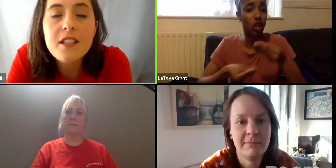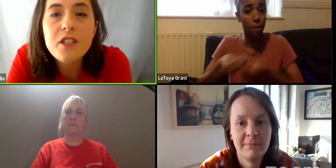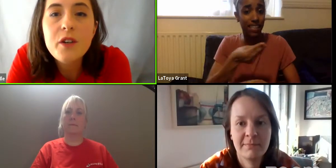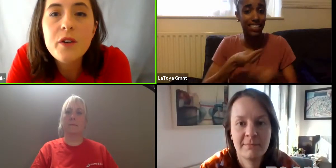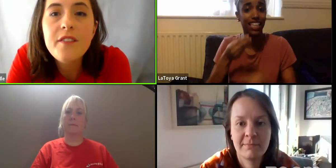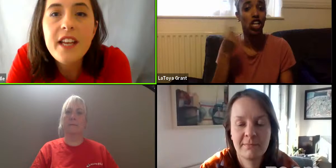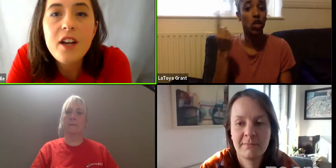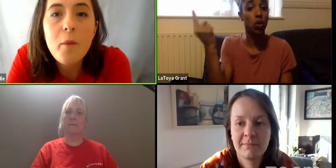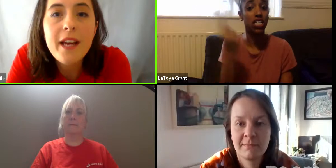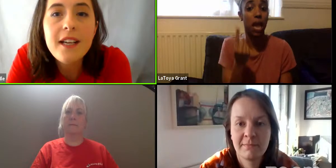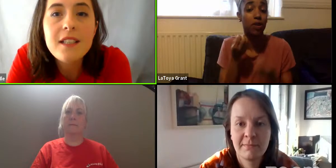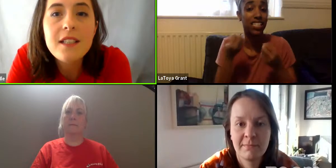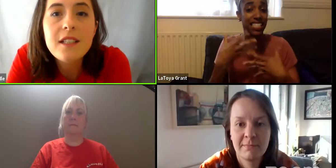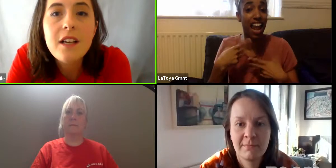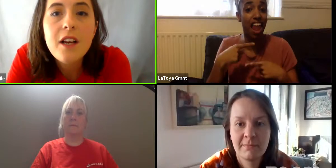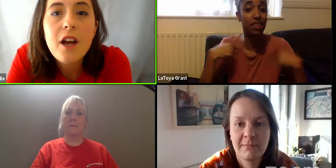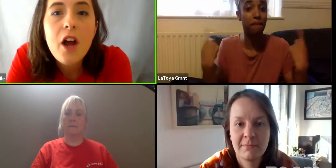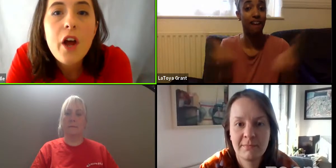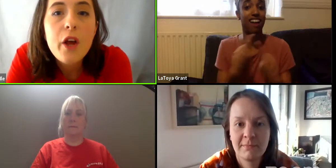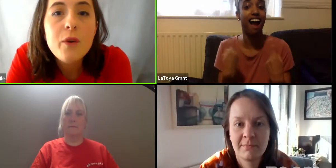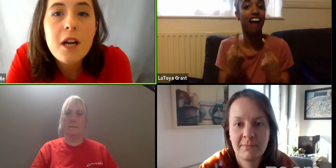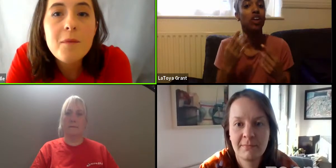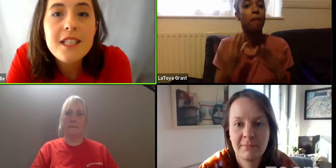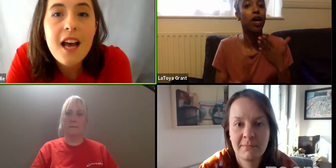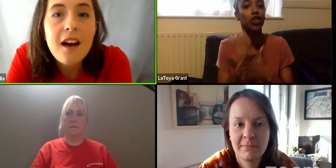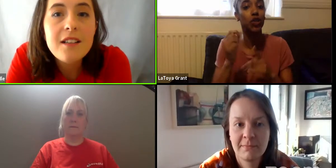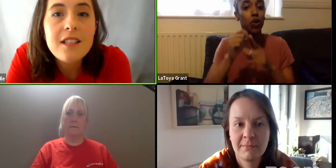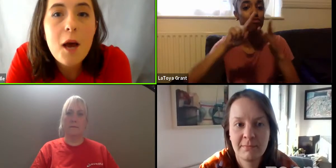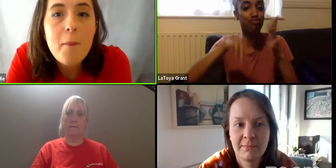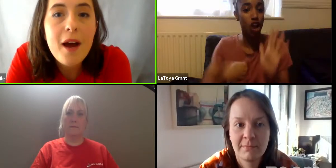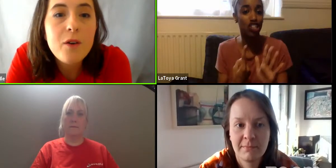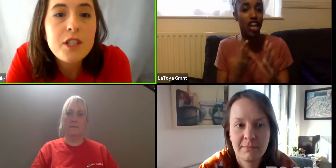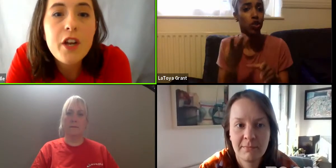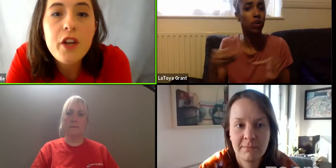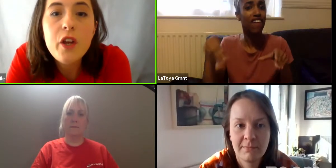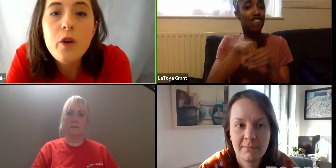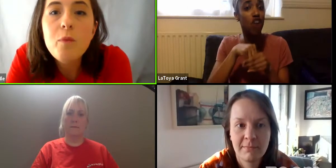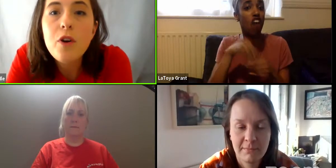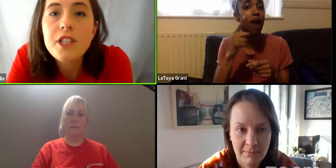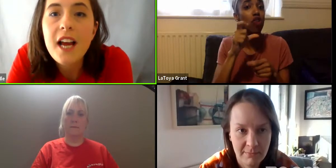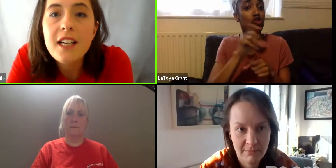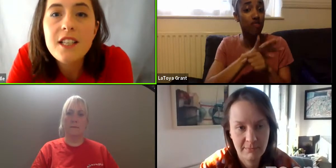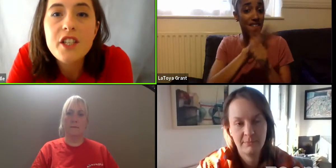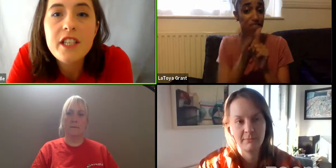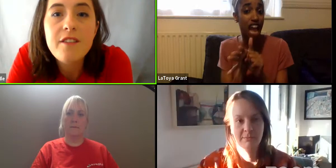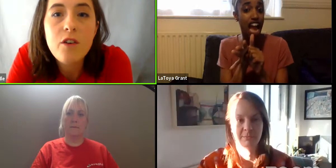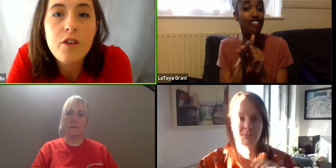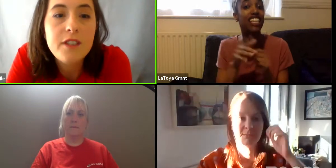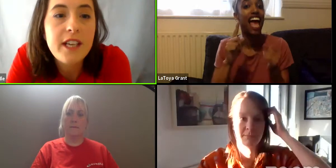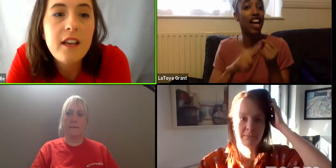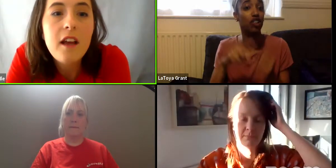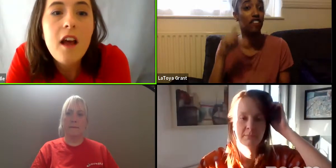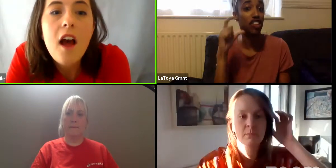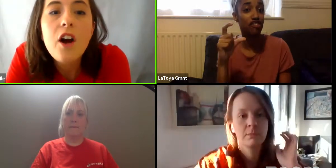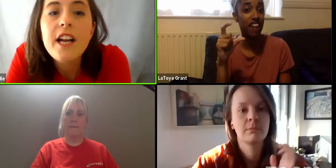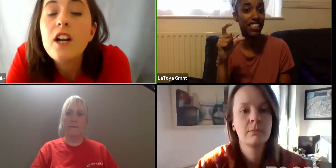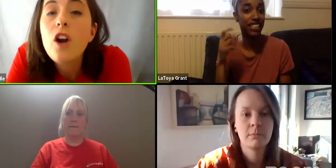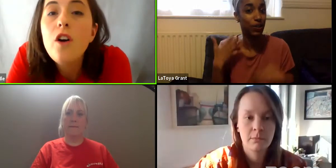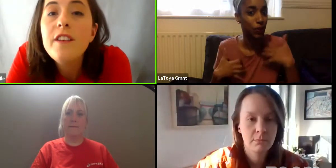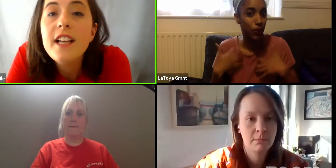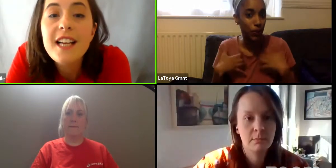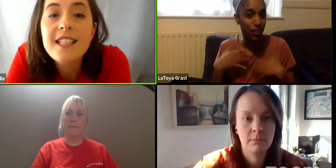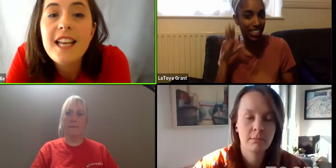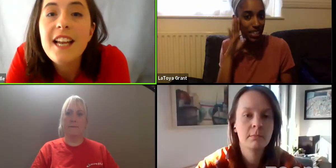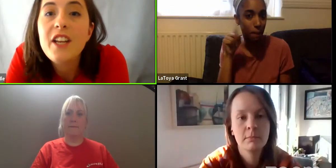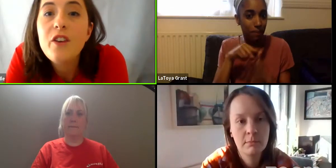the London School of Economics, who has come to tell us about a new project that she's involved in, looking